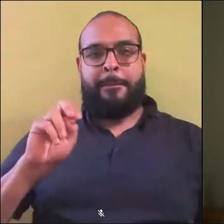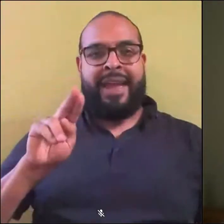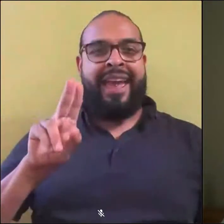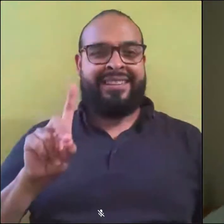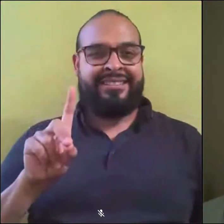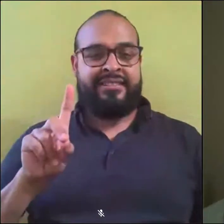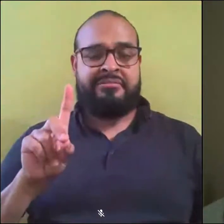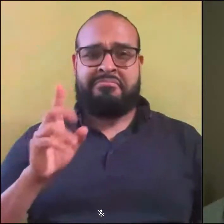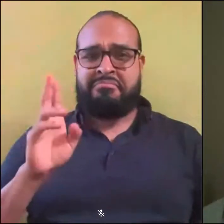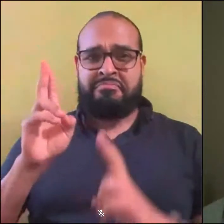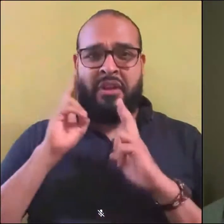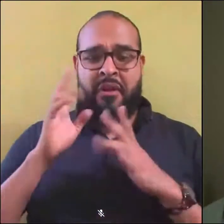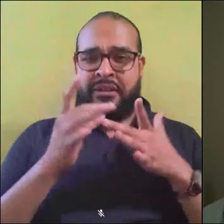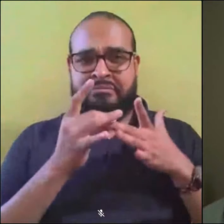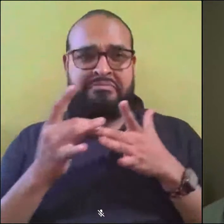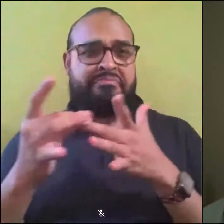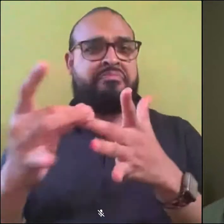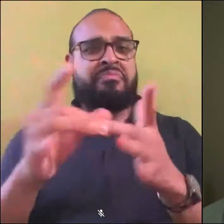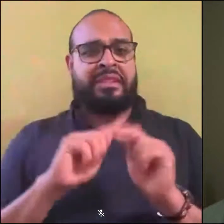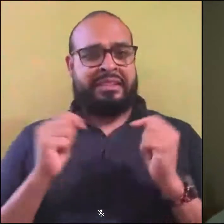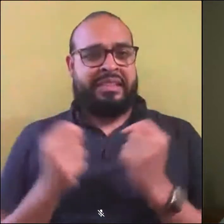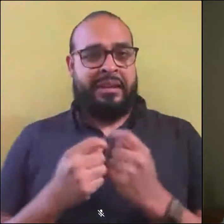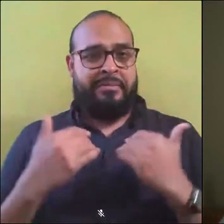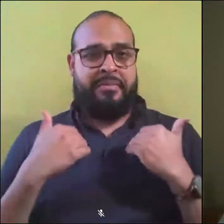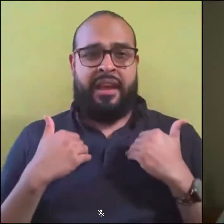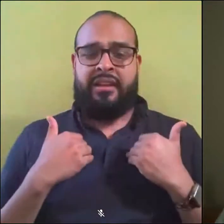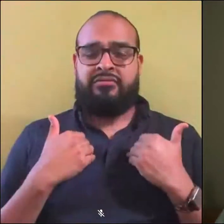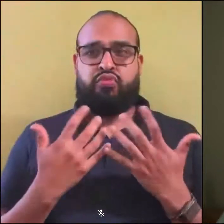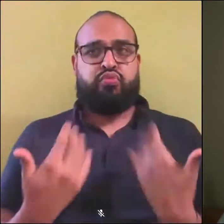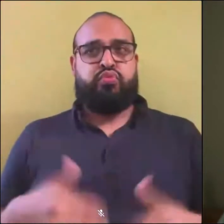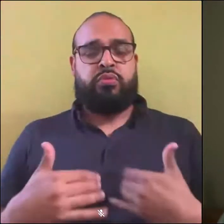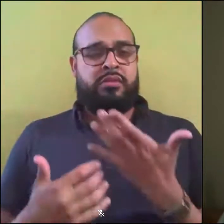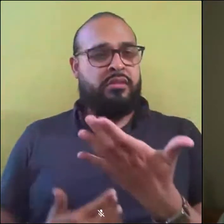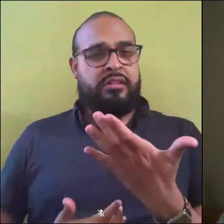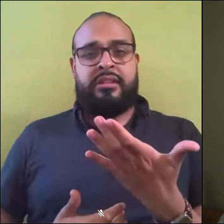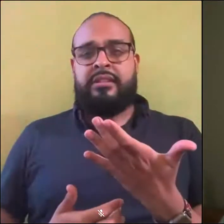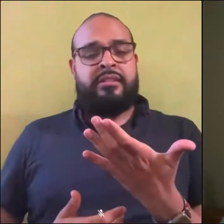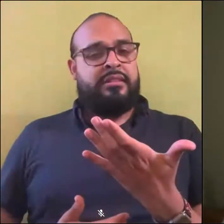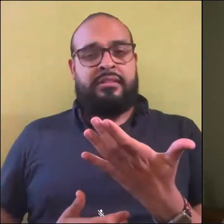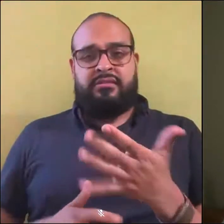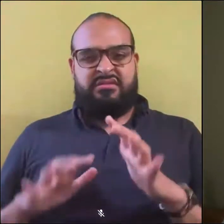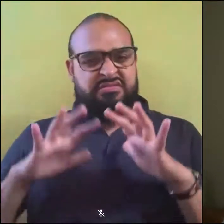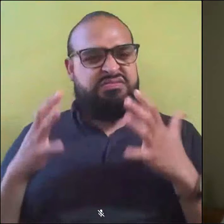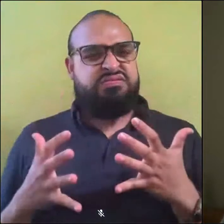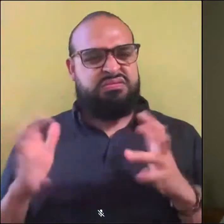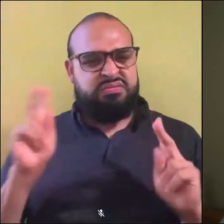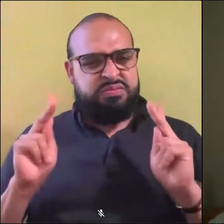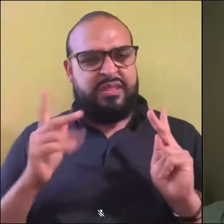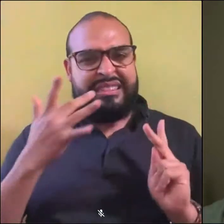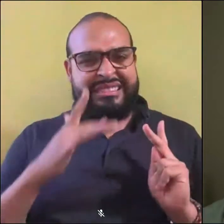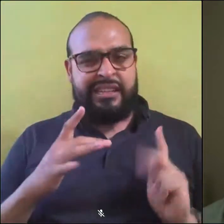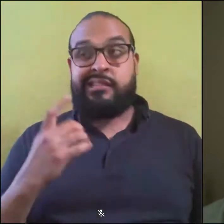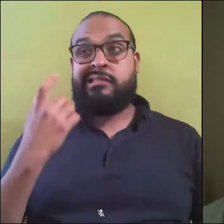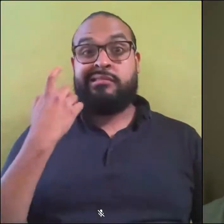be at Blend and to lead the team that I lead. We had the incredible good fortune, the result of actually a huge amount of hard work. We IPO'd recently about a